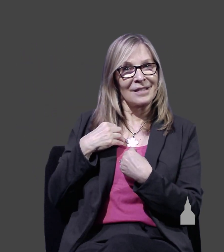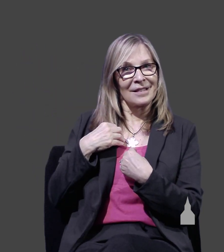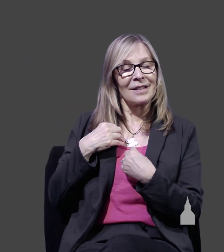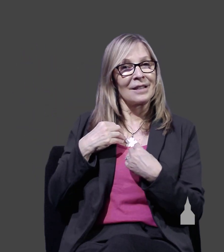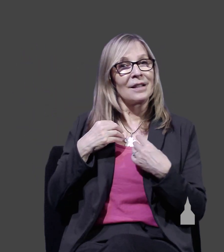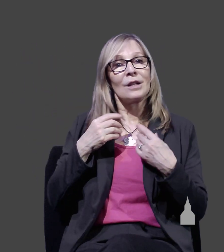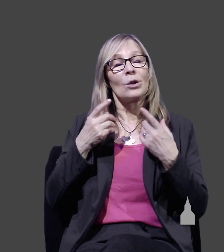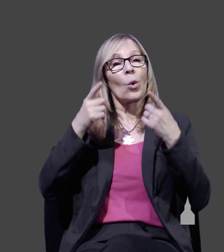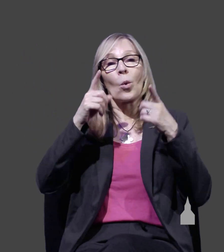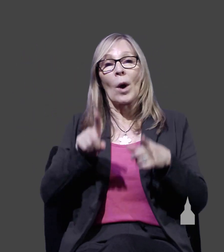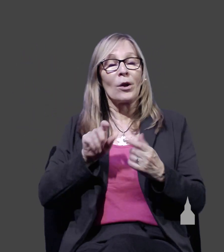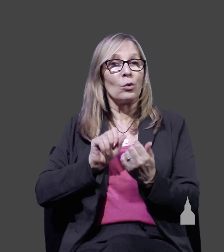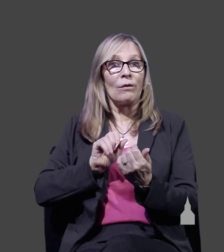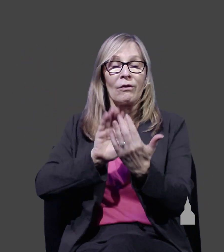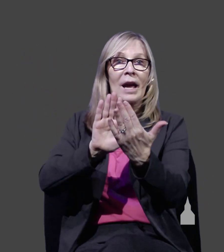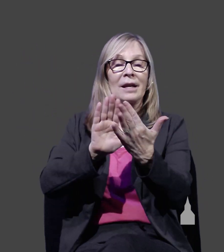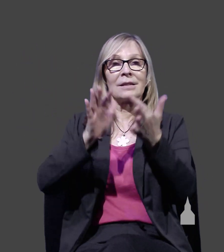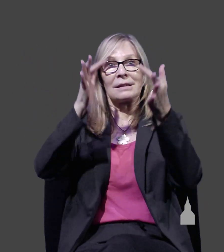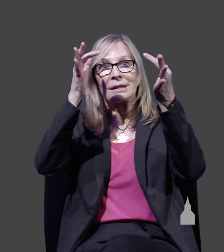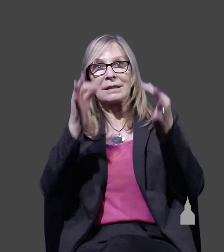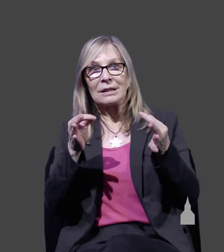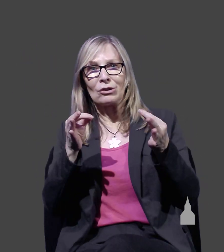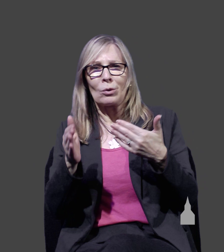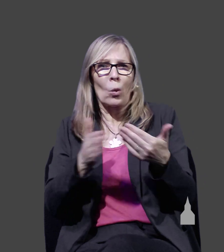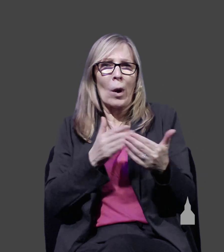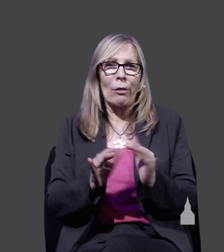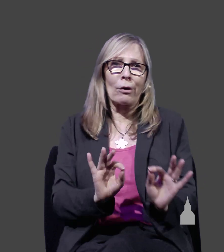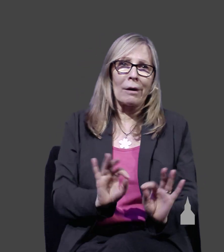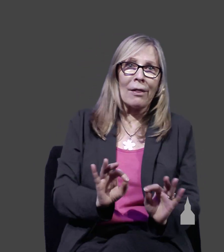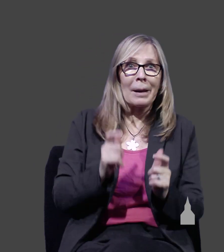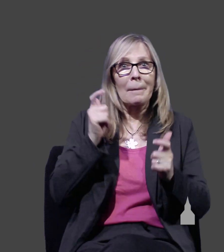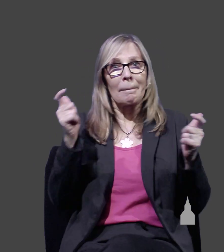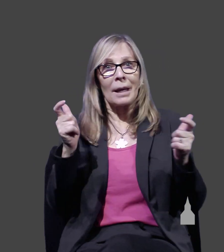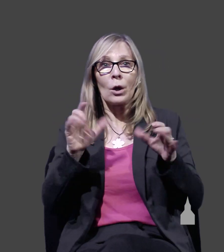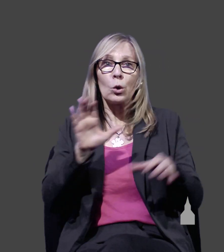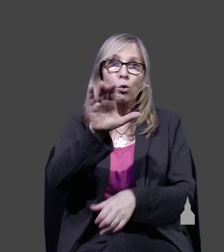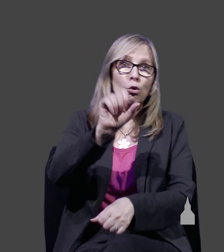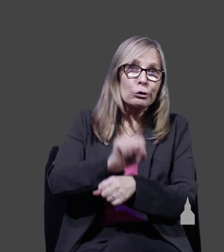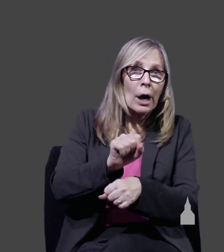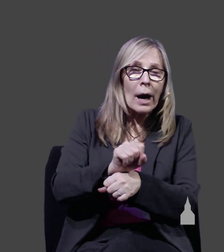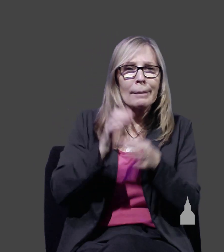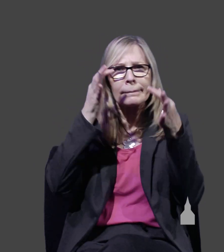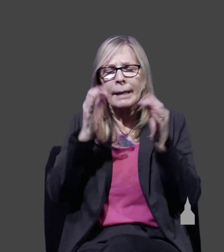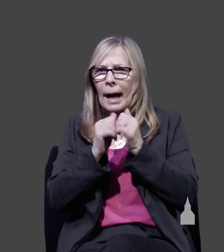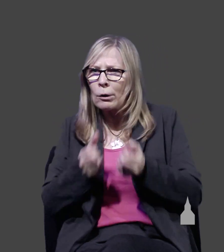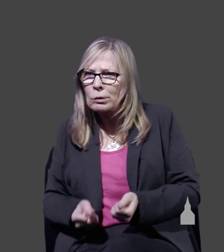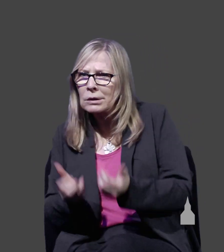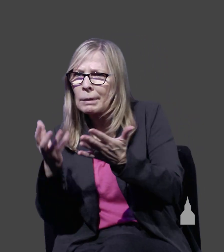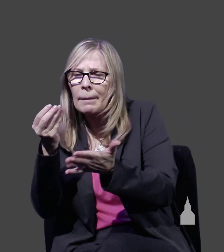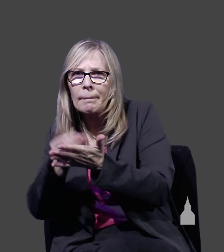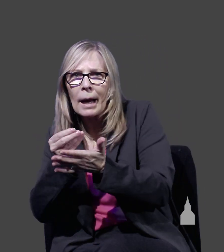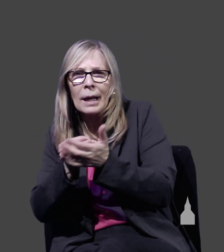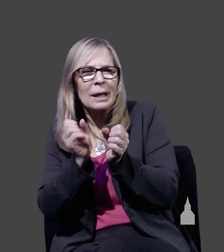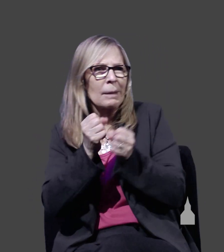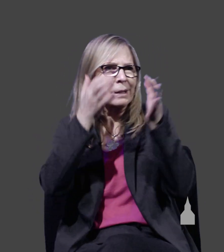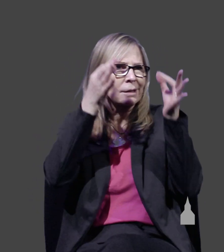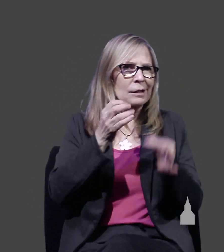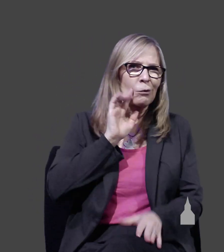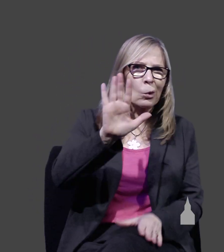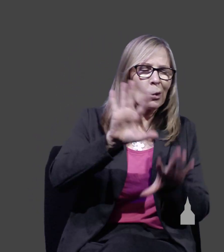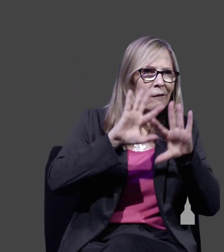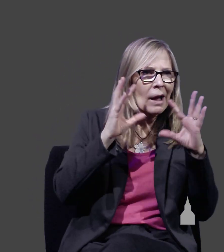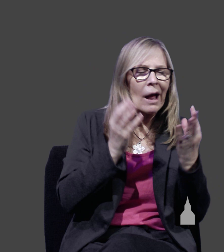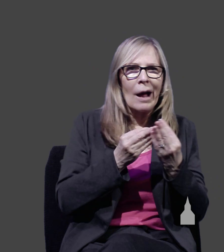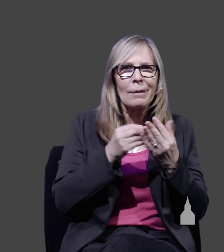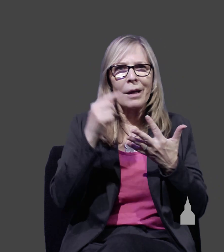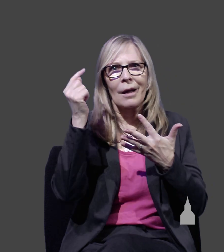As you face decisions, large and small, as you do your job, as you decide how to spend money, as you make decisions for your family,